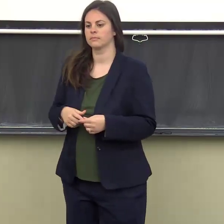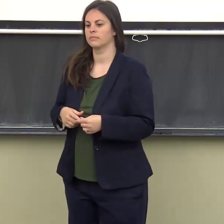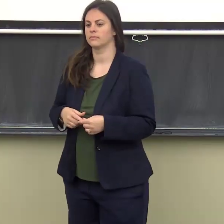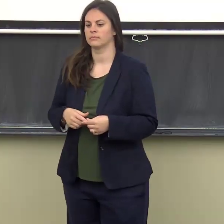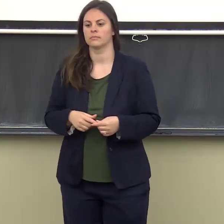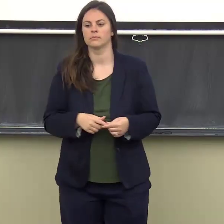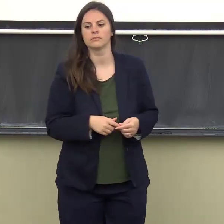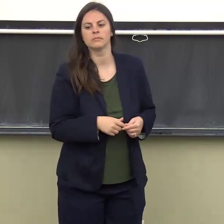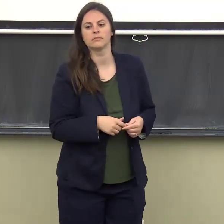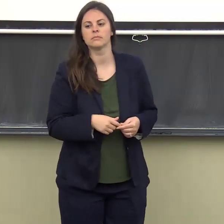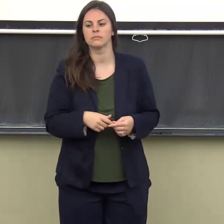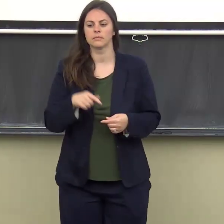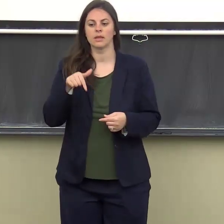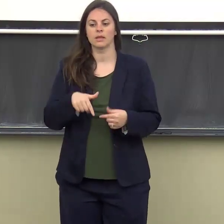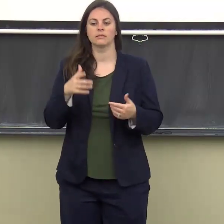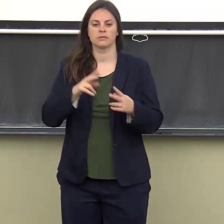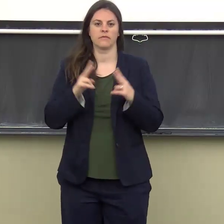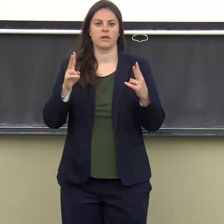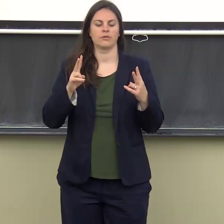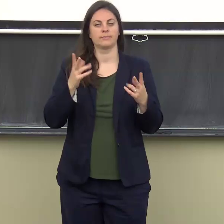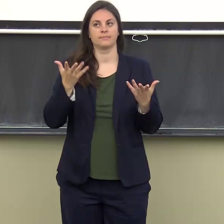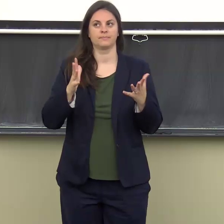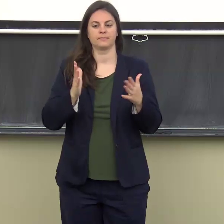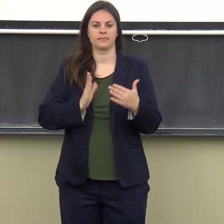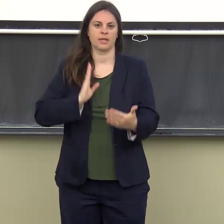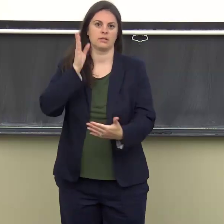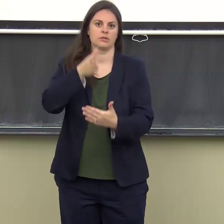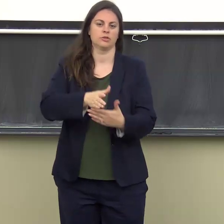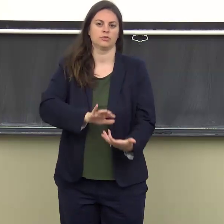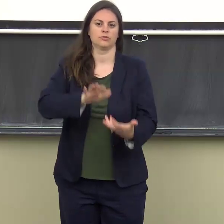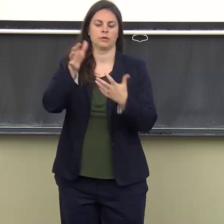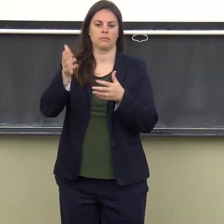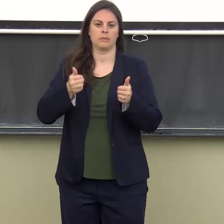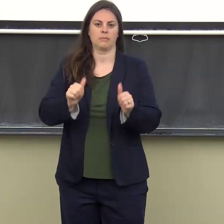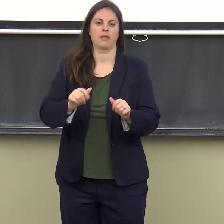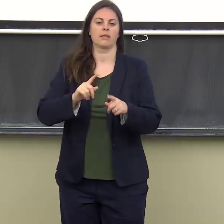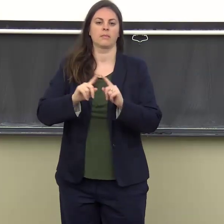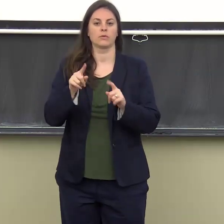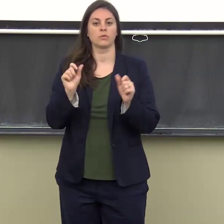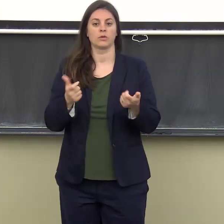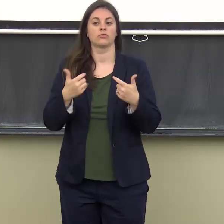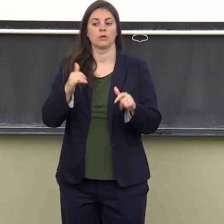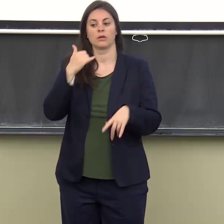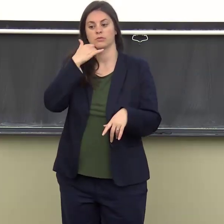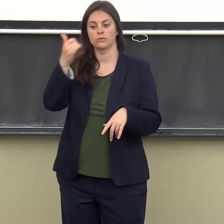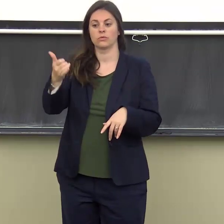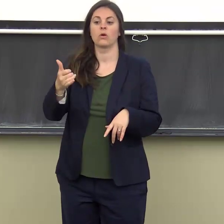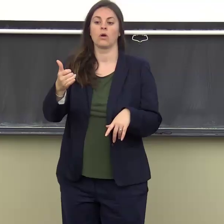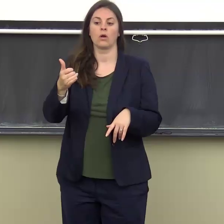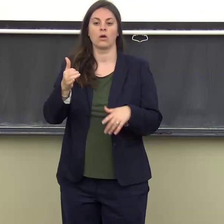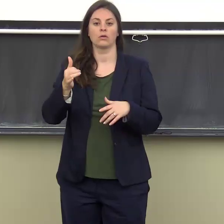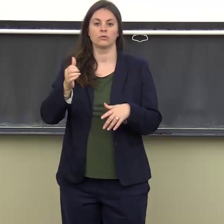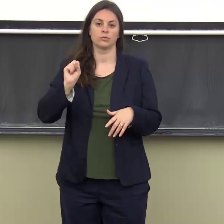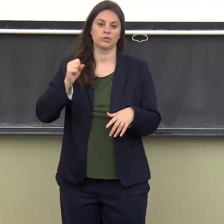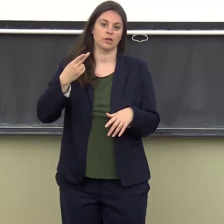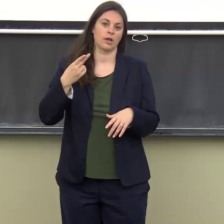maybe disruptive method, but you could try to actually call in to a a